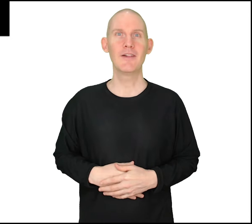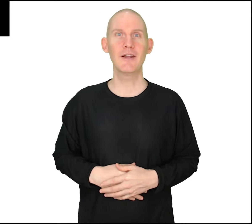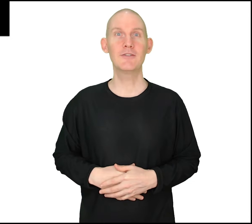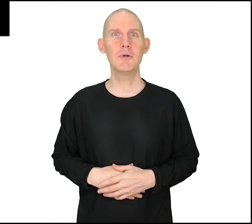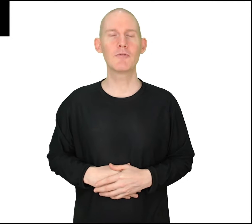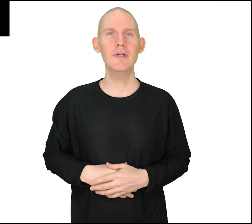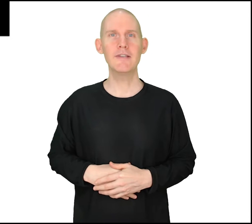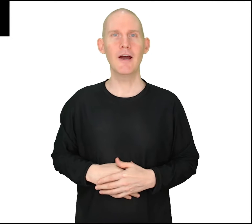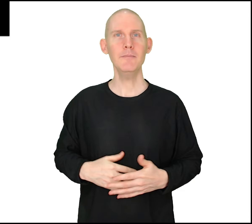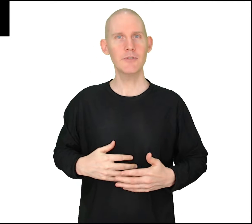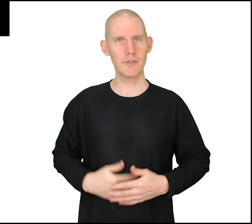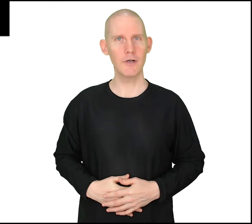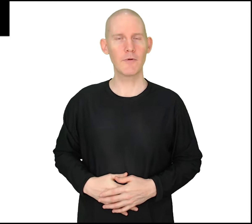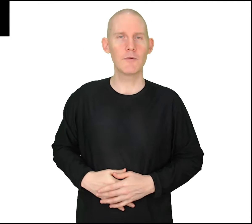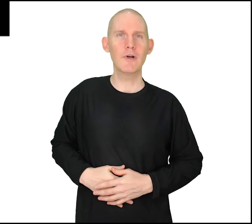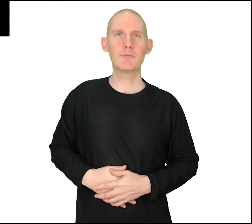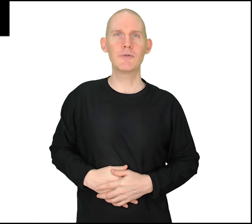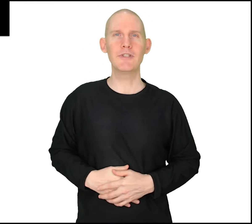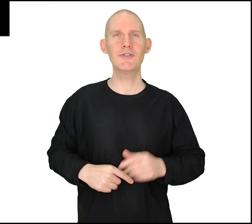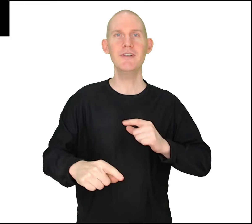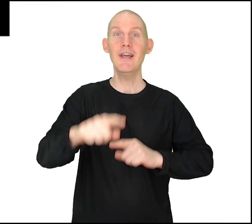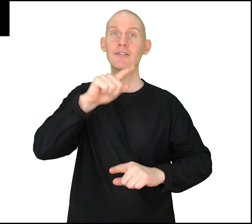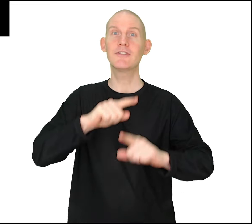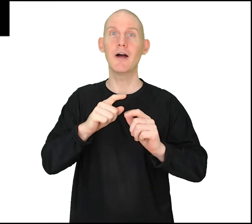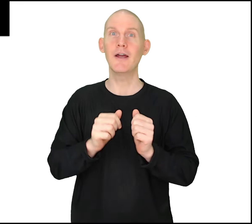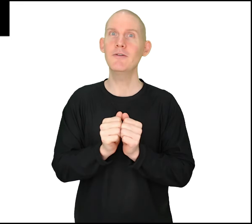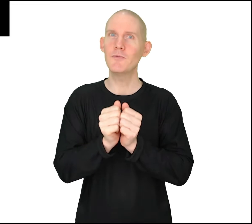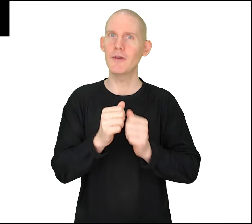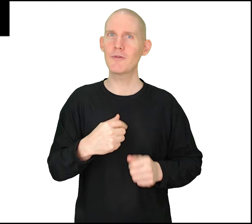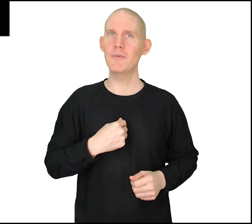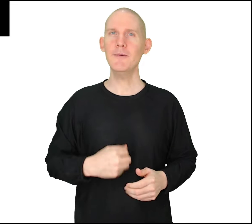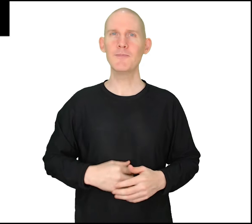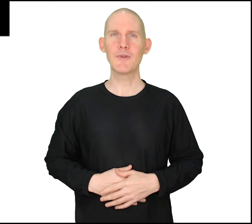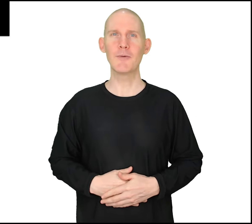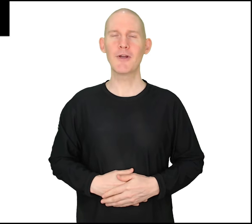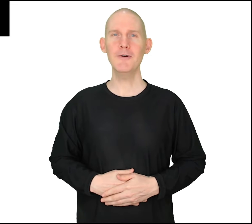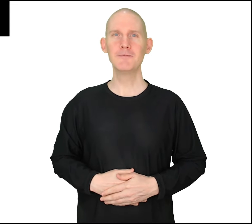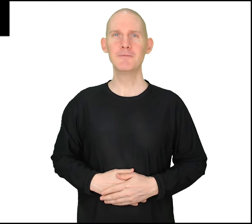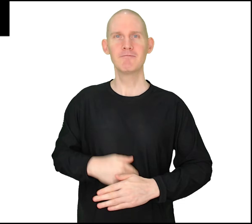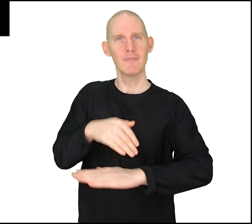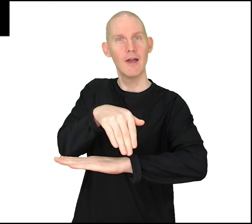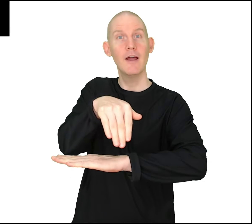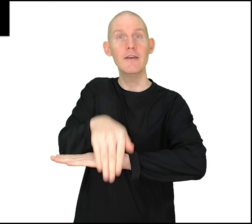do it 3 times, starting from the rest position. Sign with me. Here we go. Night.